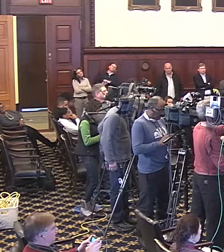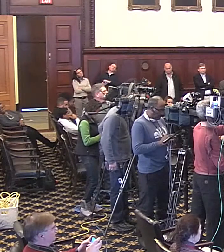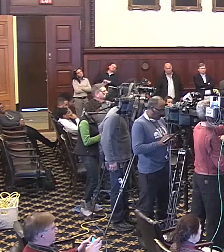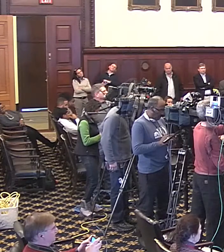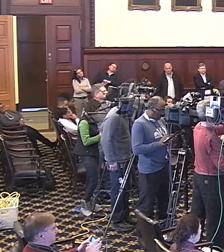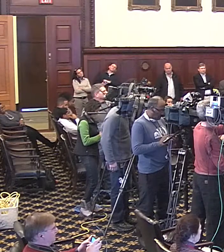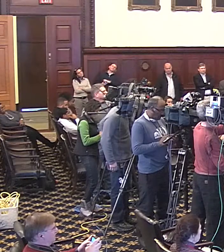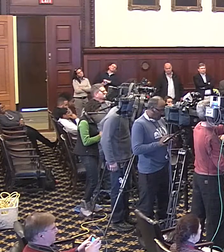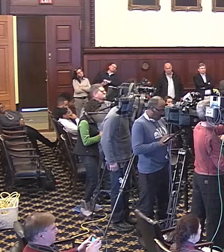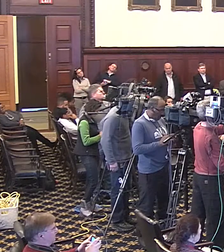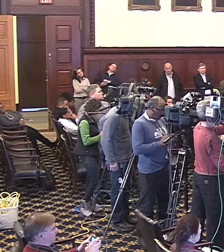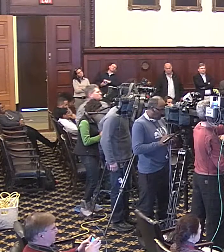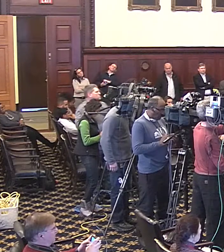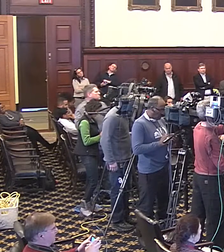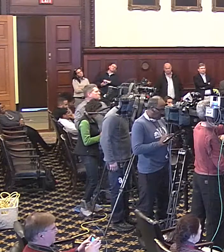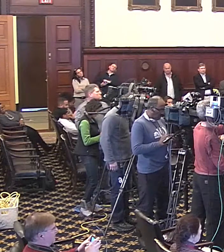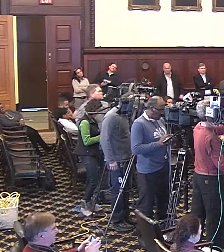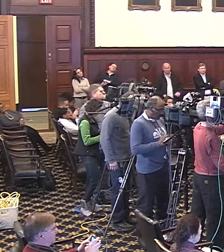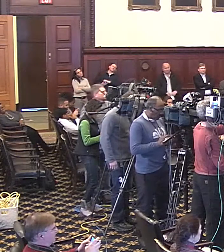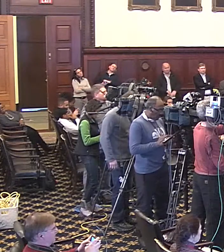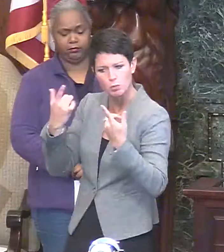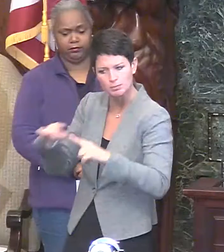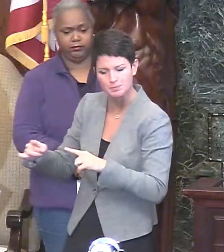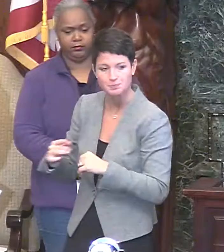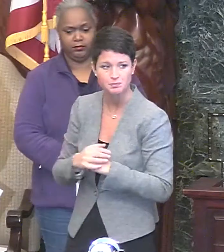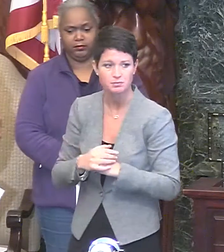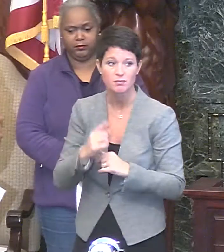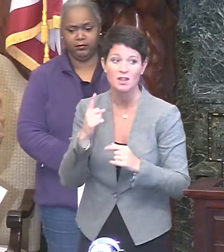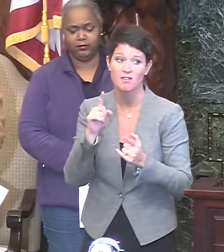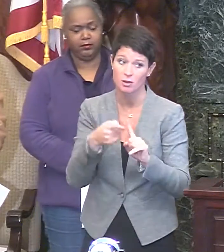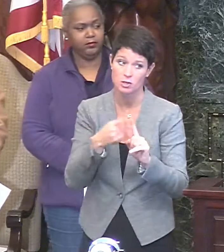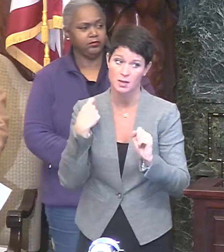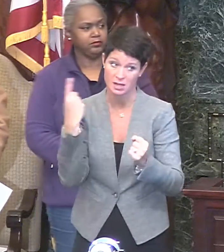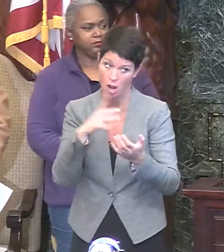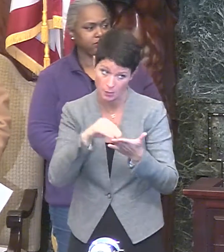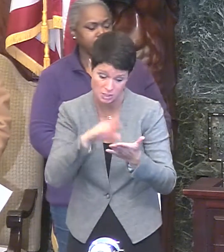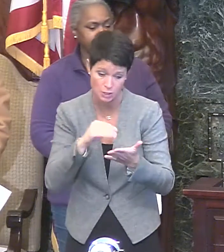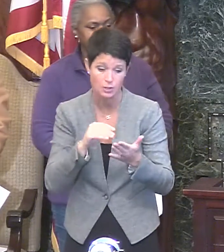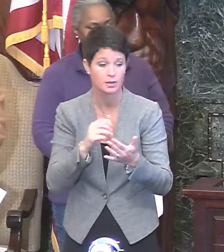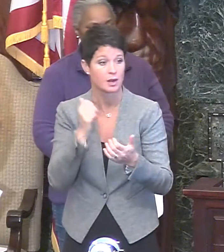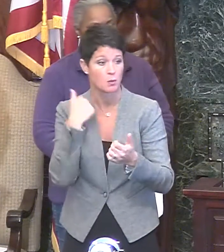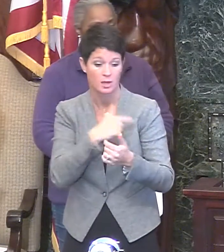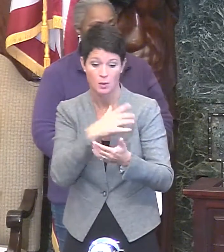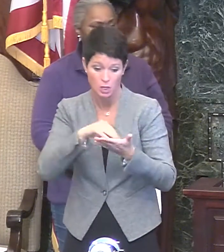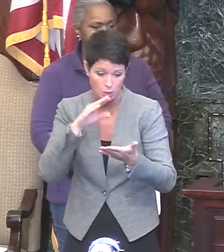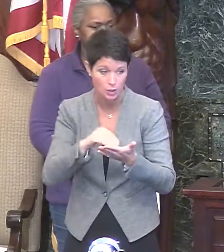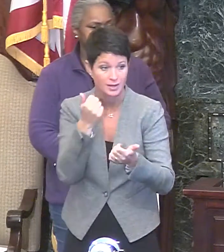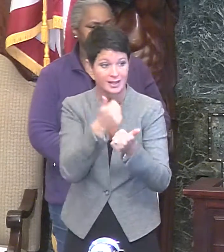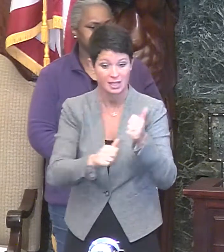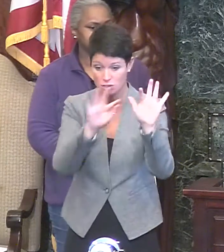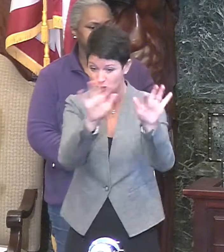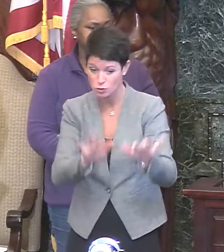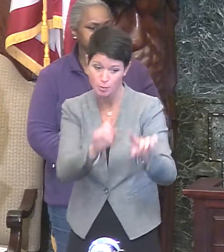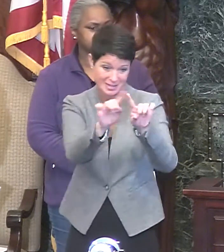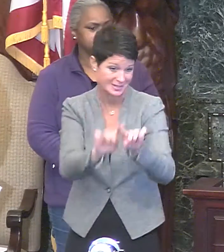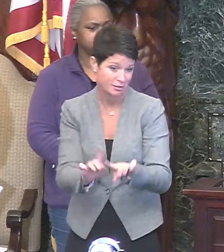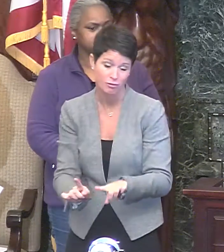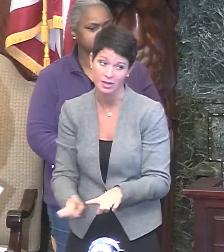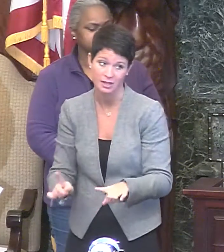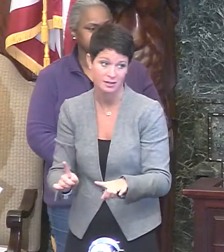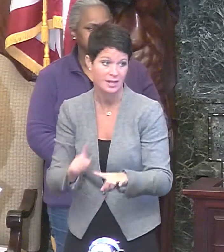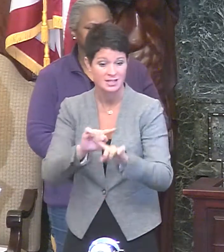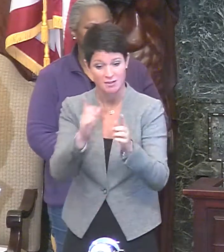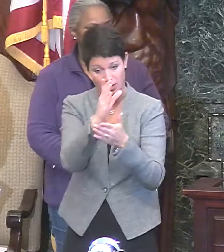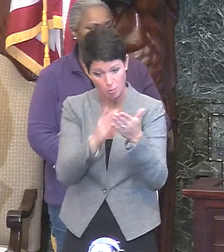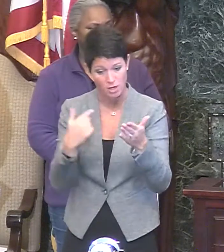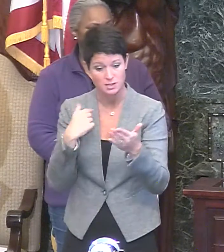people complaining about their streets having touched? Well, first of all, we can always learn, and we'll continue to learn, and each individual event has a different parts